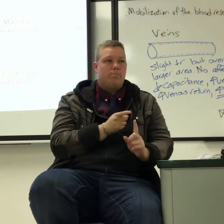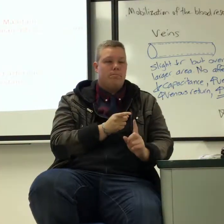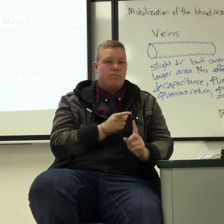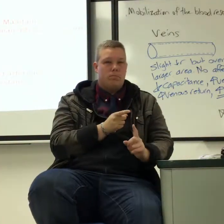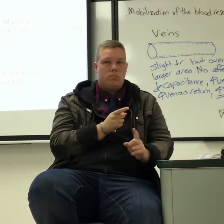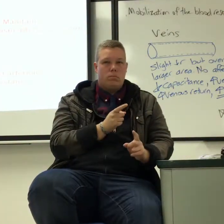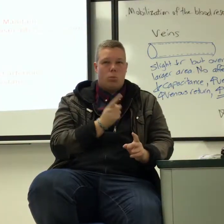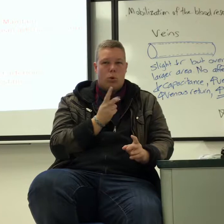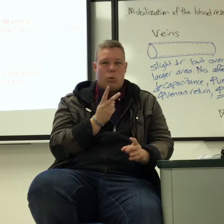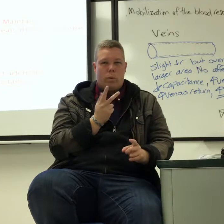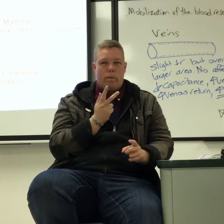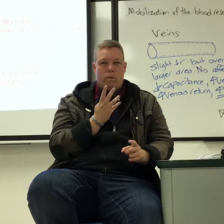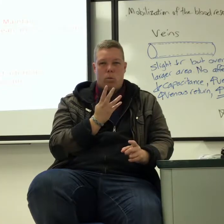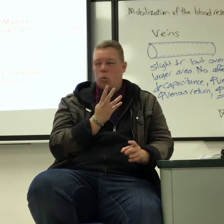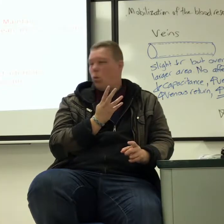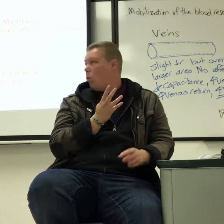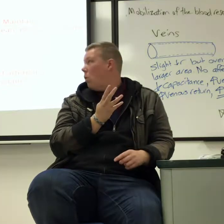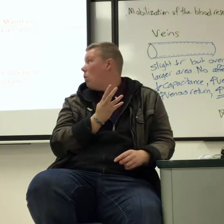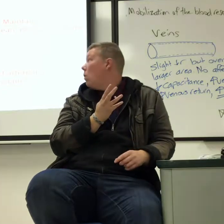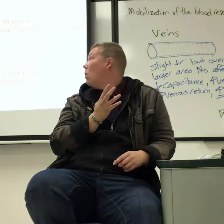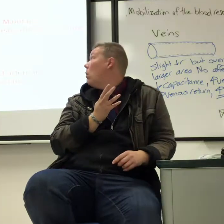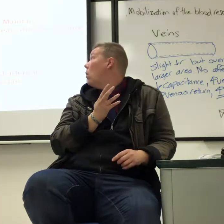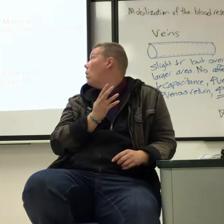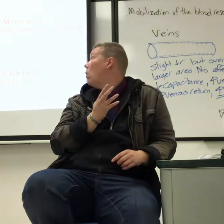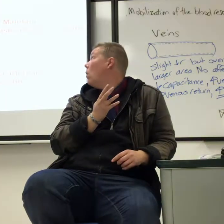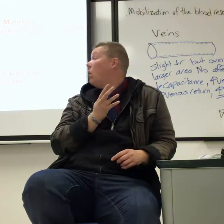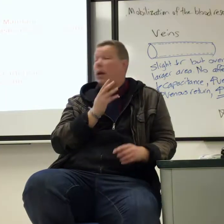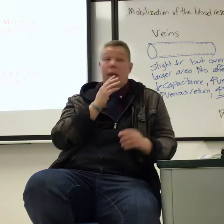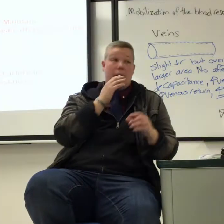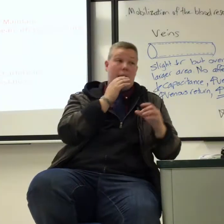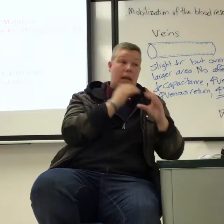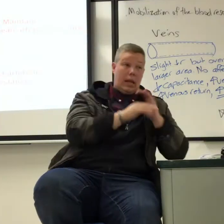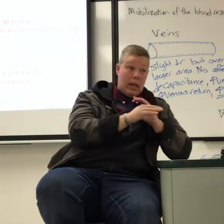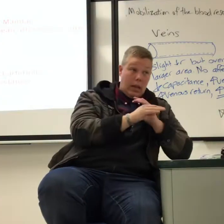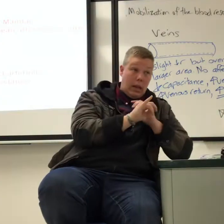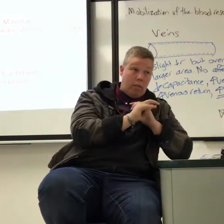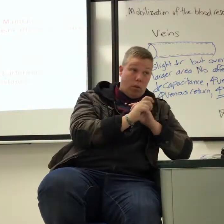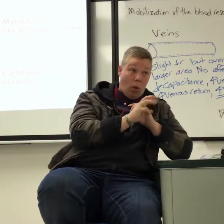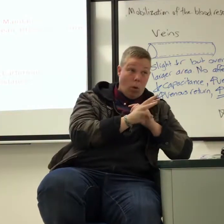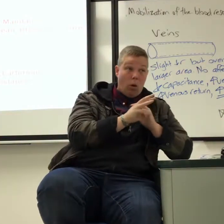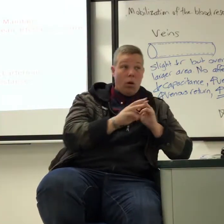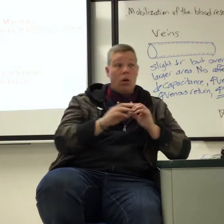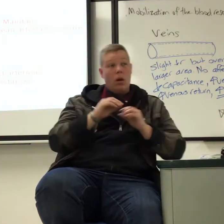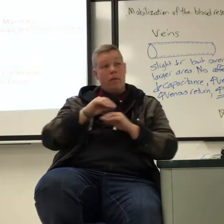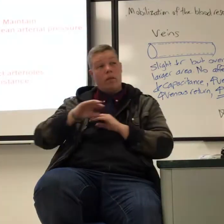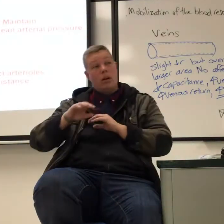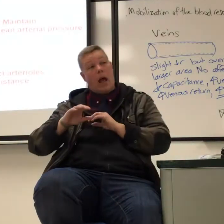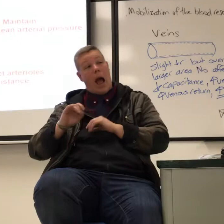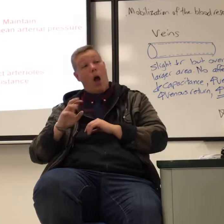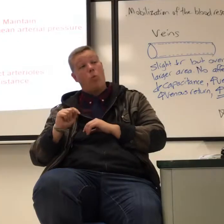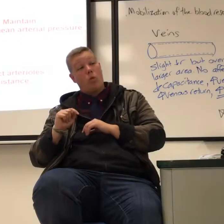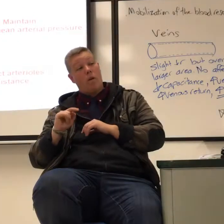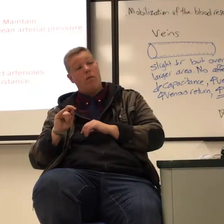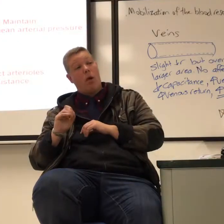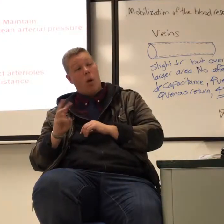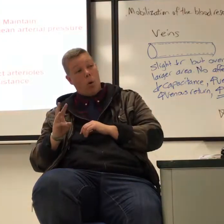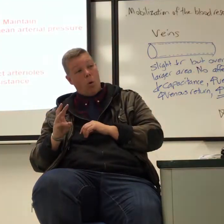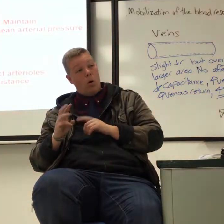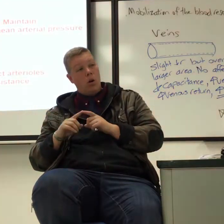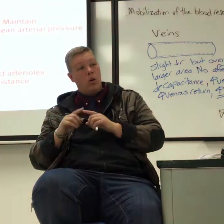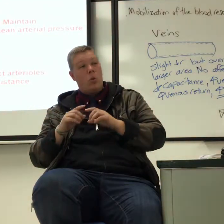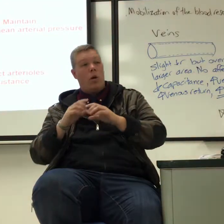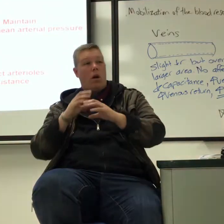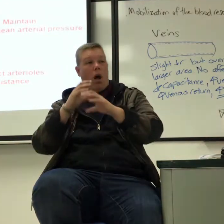2, 3, 4 here. You influence the inflow, you influence the outflow, you vasoconstrict